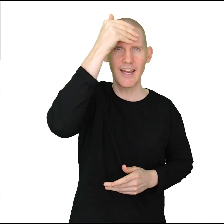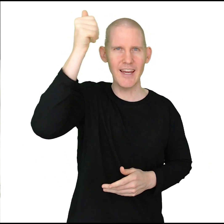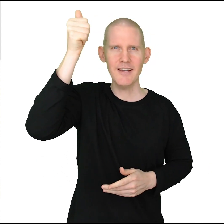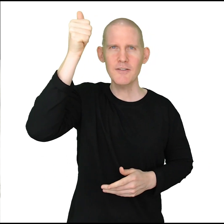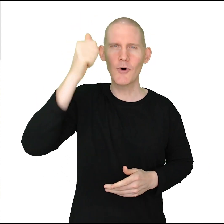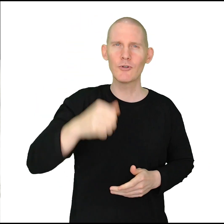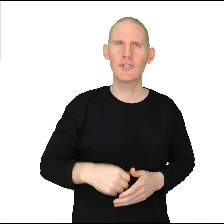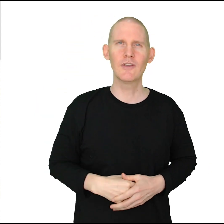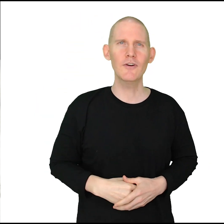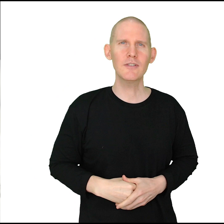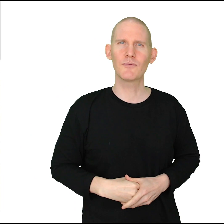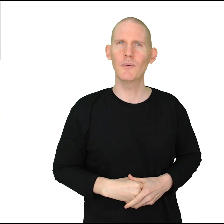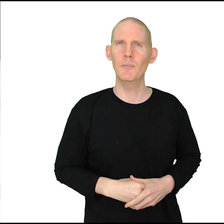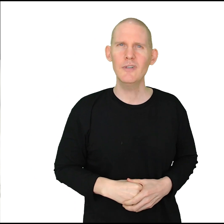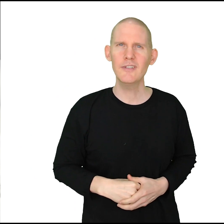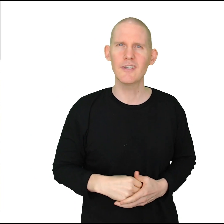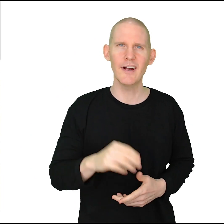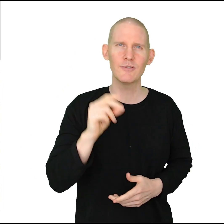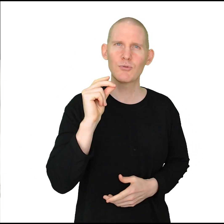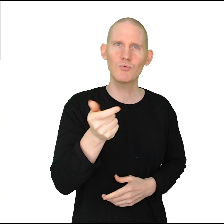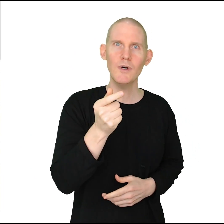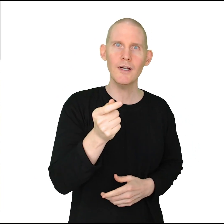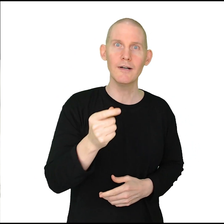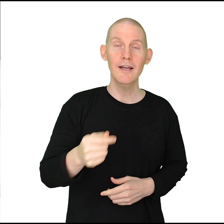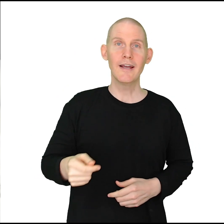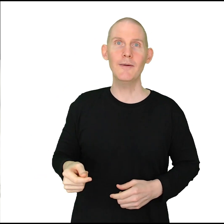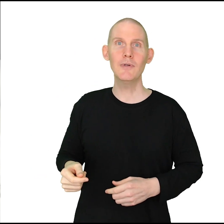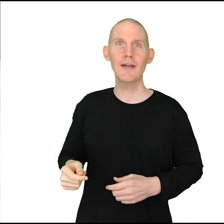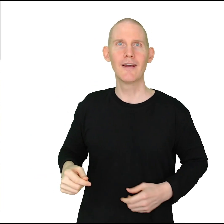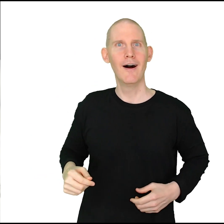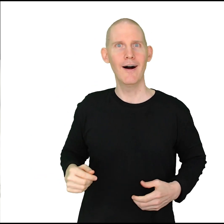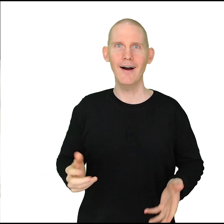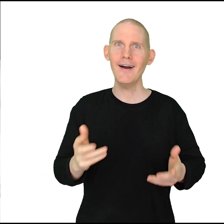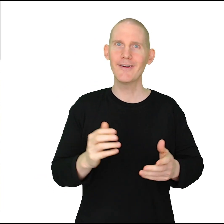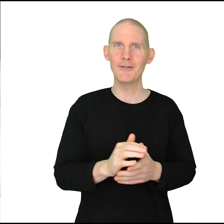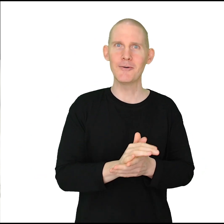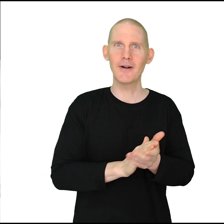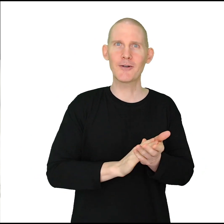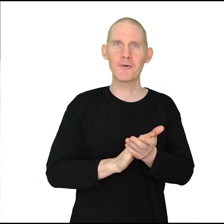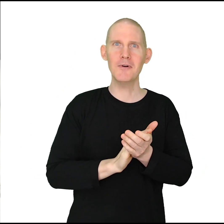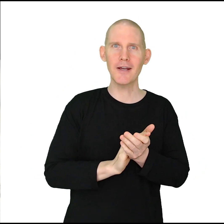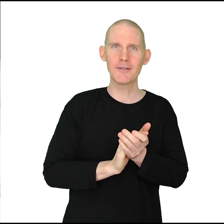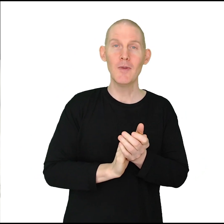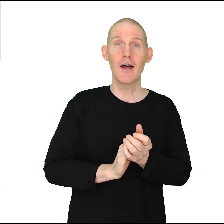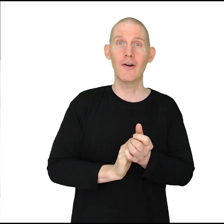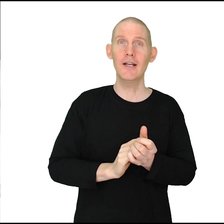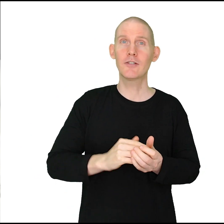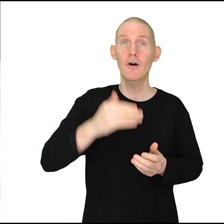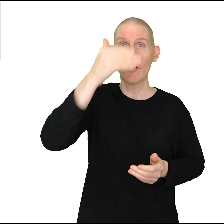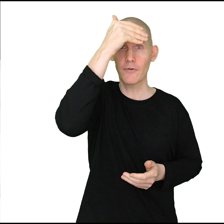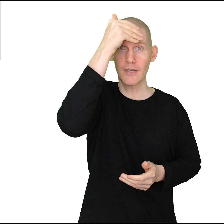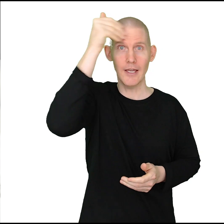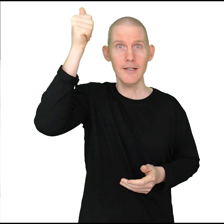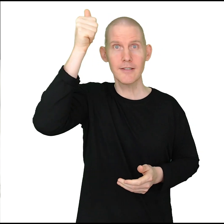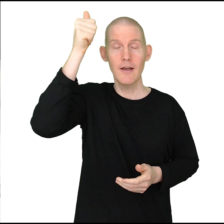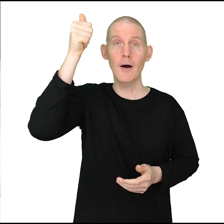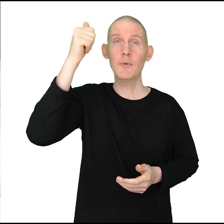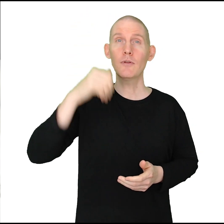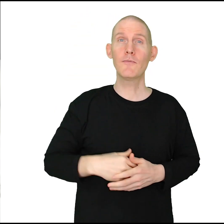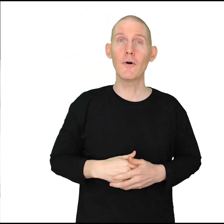hand motion looks familiar, I swear. And I'd be like, aha, you are correct. All right, so forget up at the forehead,